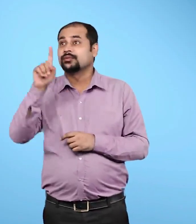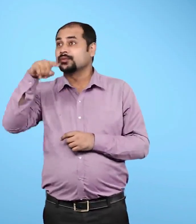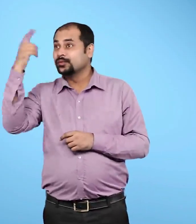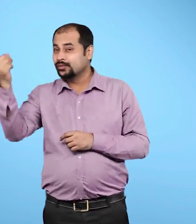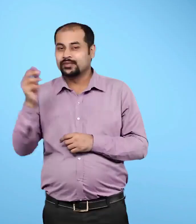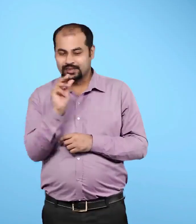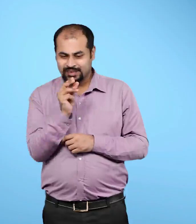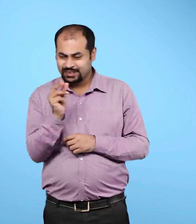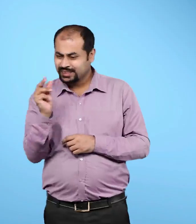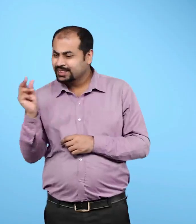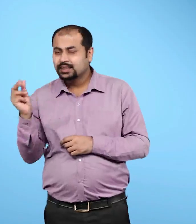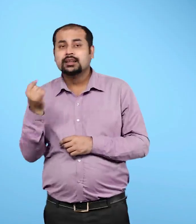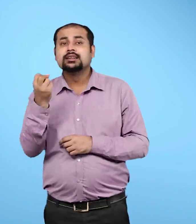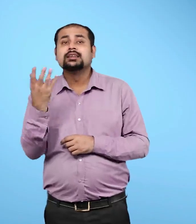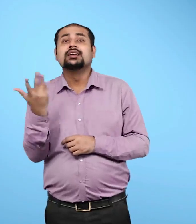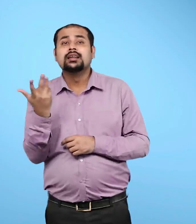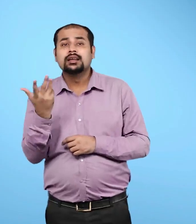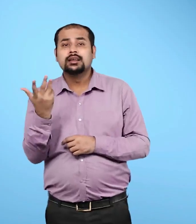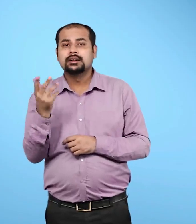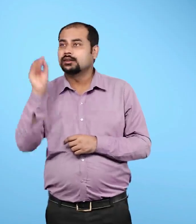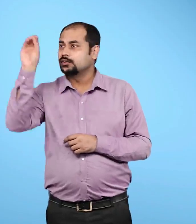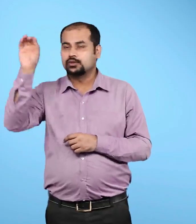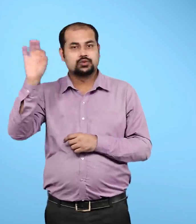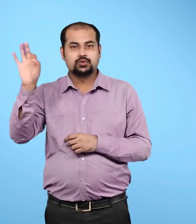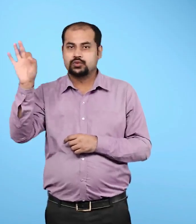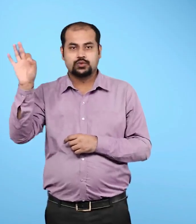Column 4, loose beads, dash.